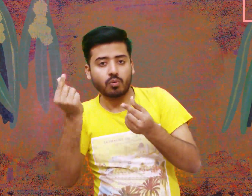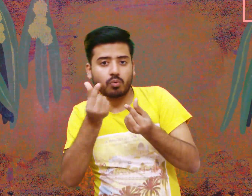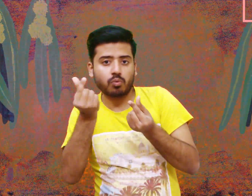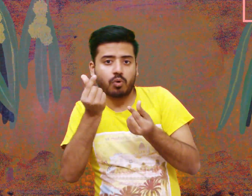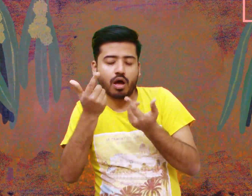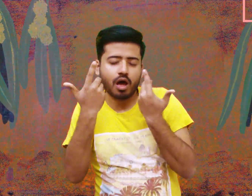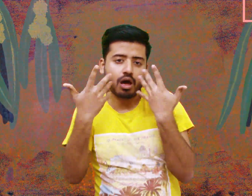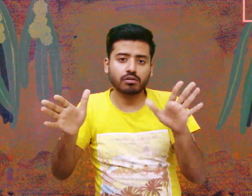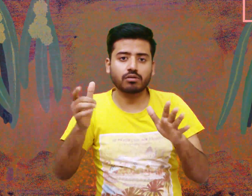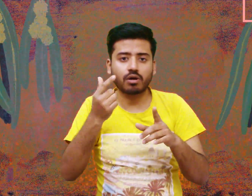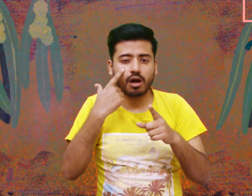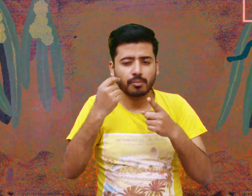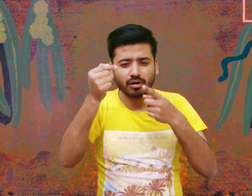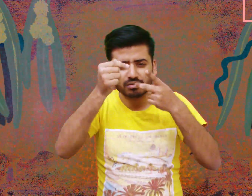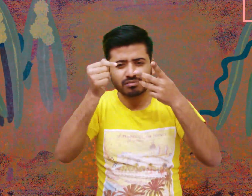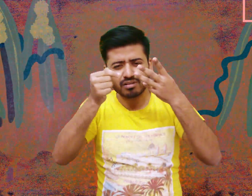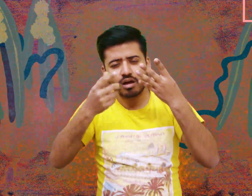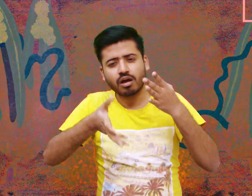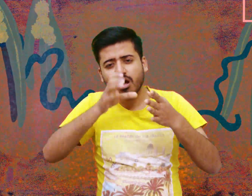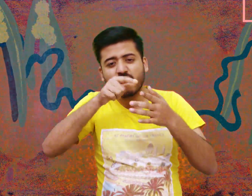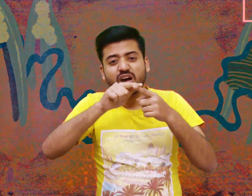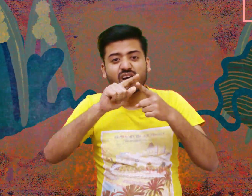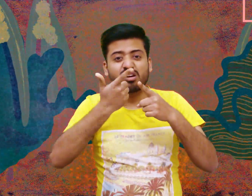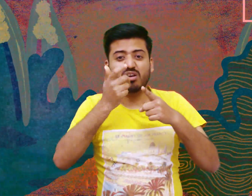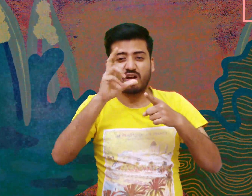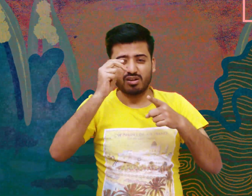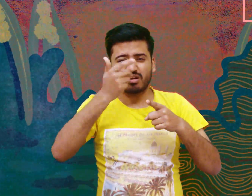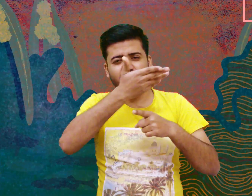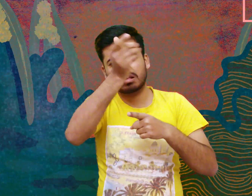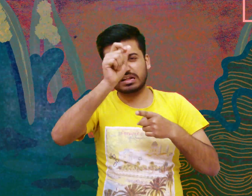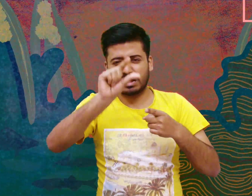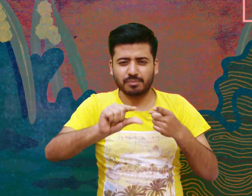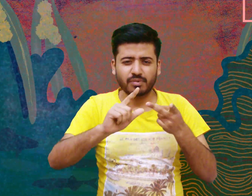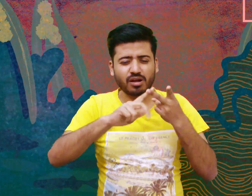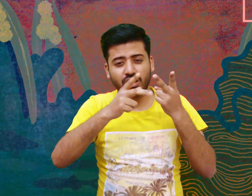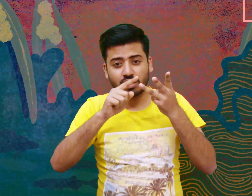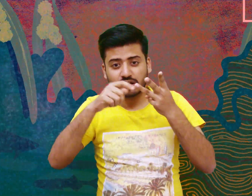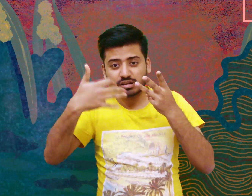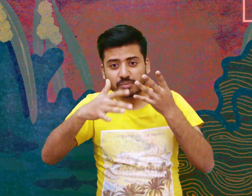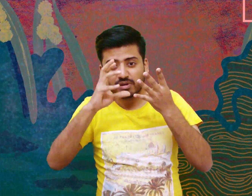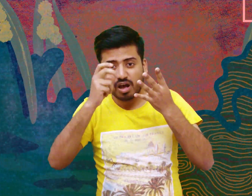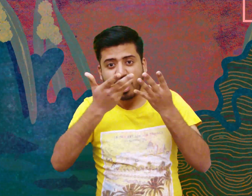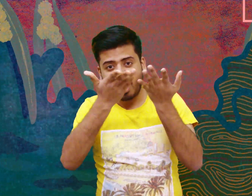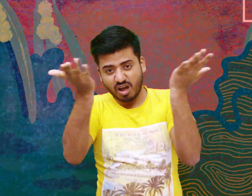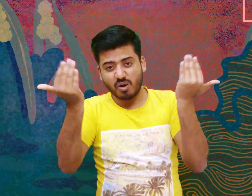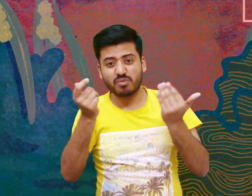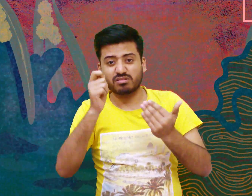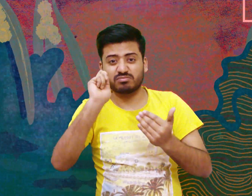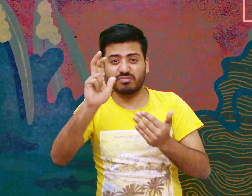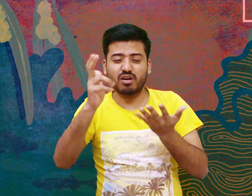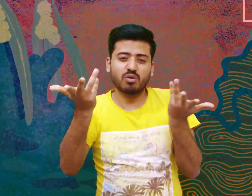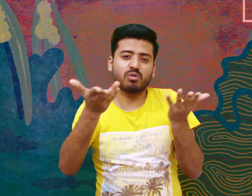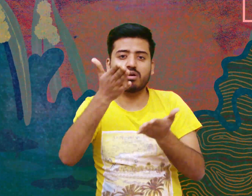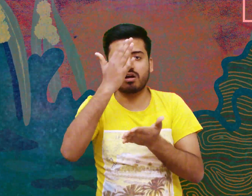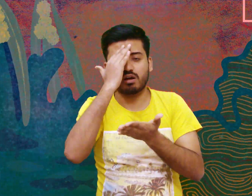to her worries and explained that while oranges are healthy, their acidity can slightly stain teeth, especially if eaten in excess,